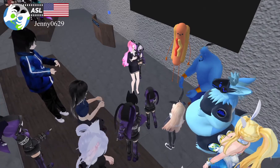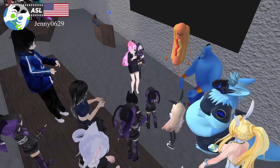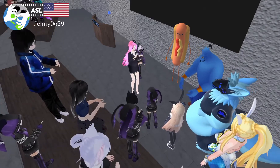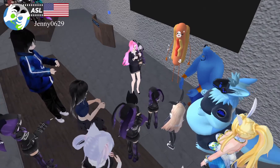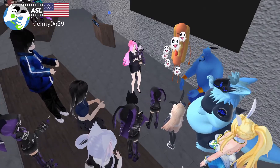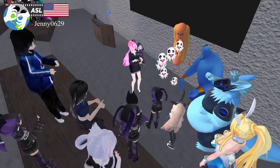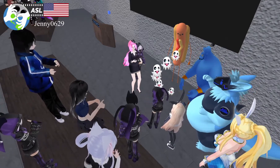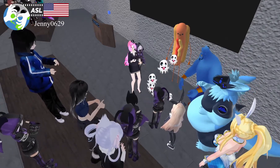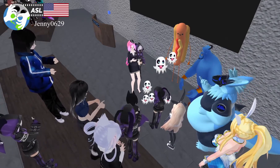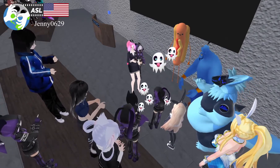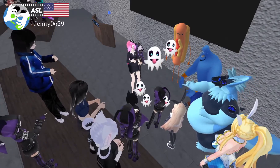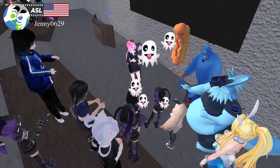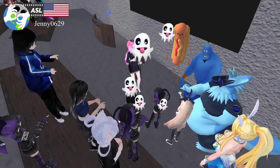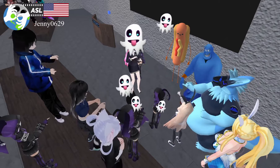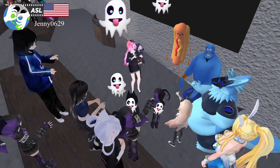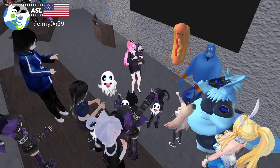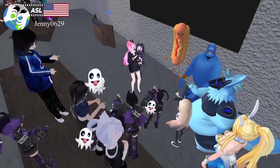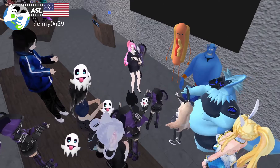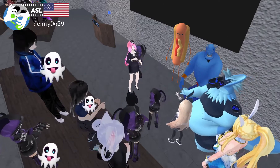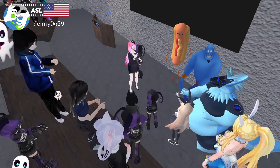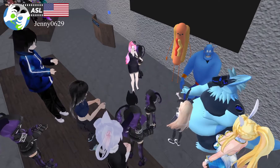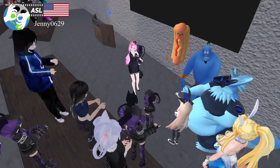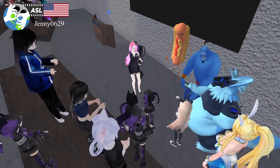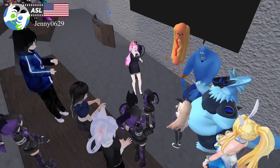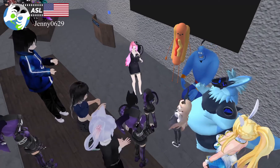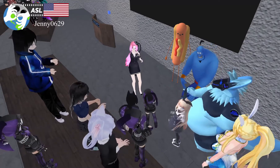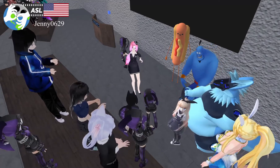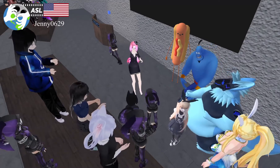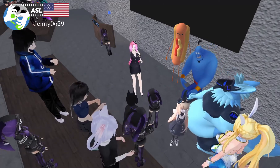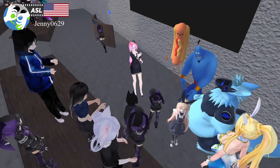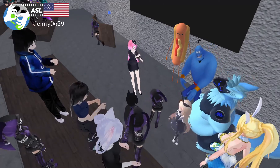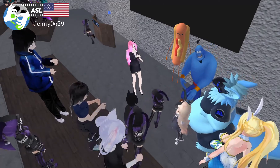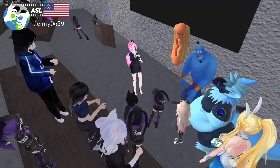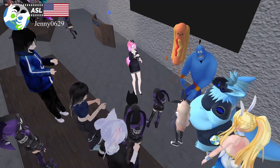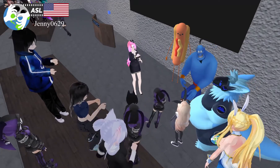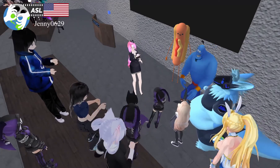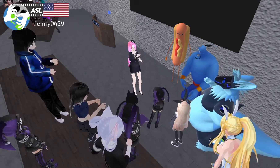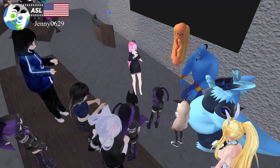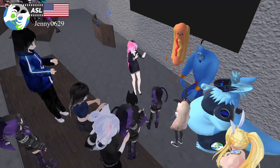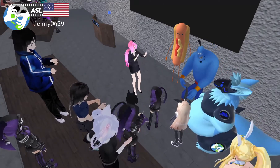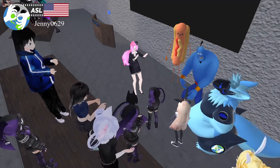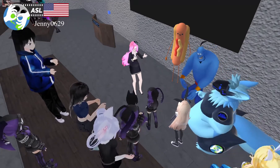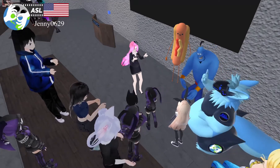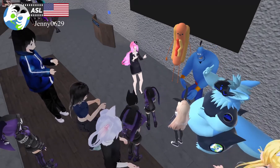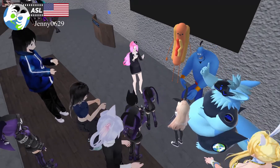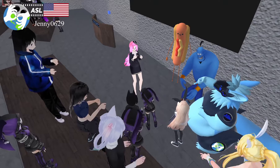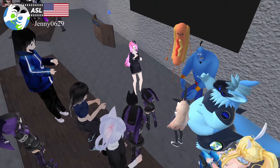stuff, class. yeah. And something Is this like more of but gonna yeah. be like acting it out like as we go kind of deal? Is what it is? Yeah, it can be. Gotcha, If you okay. guys want to do